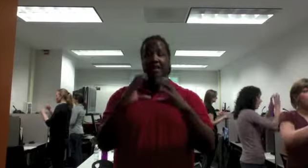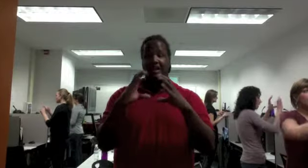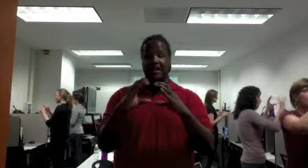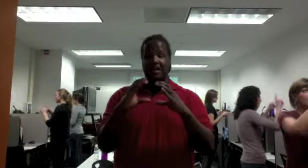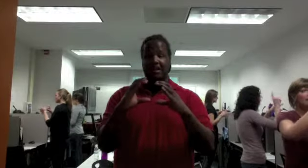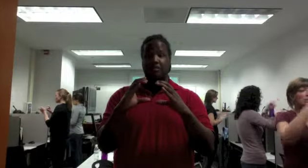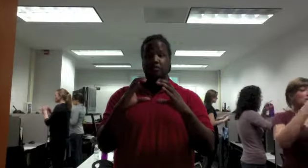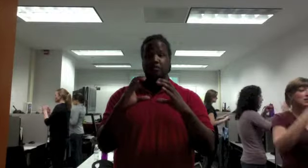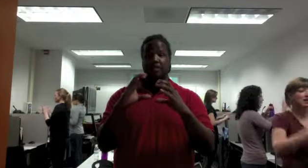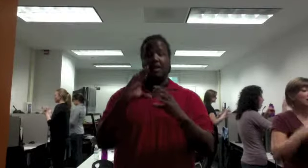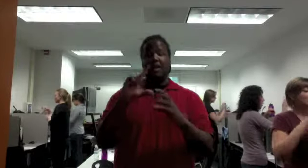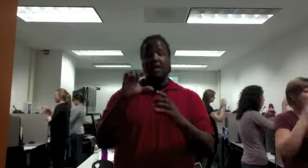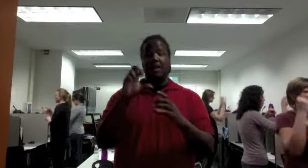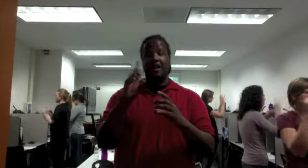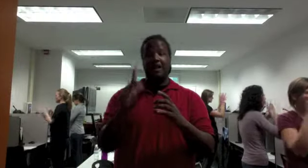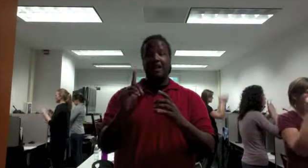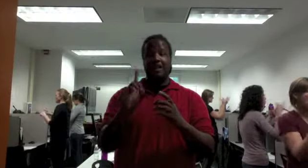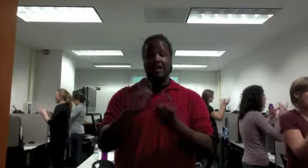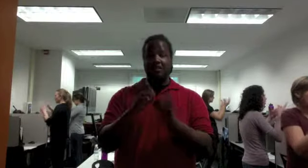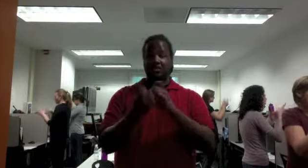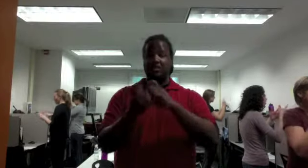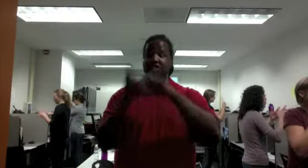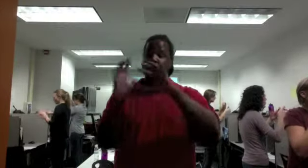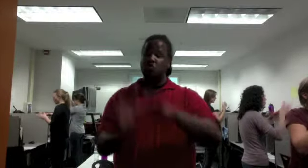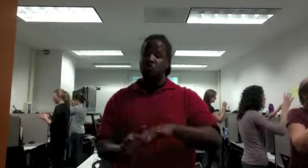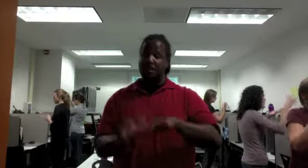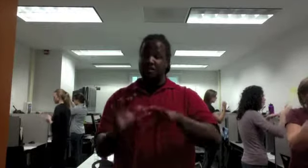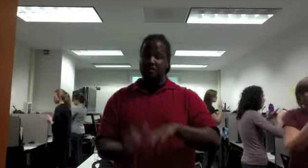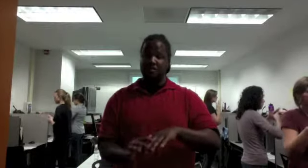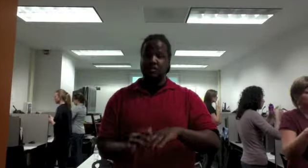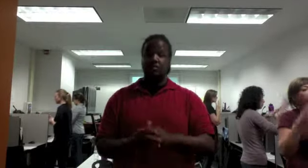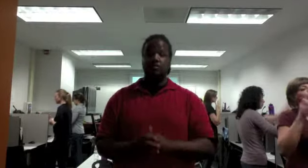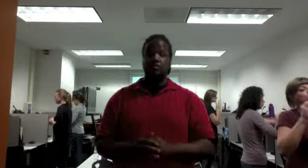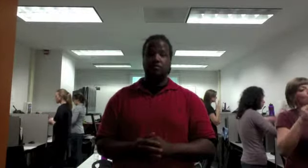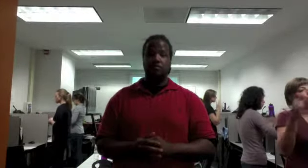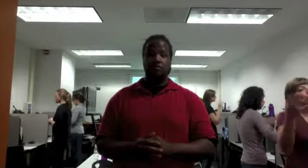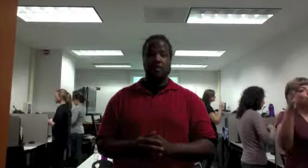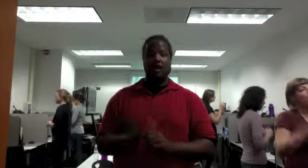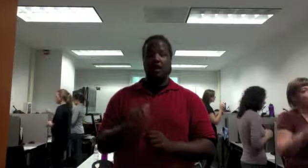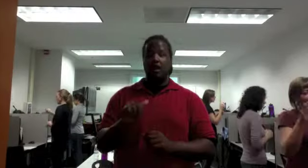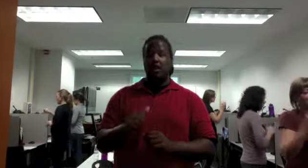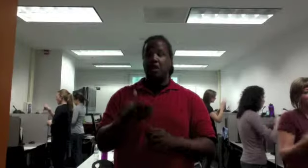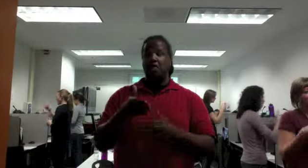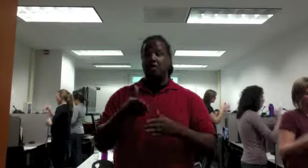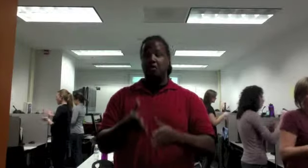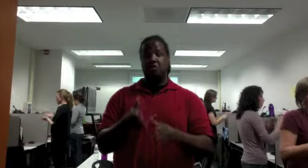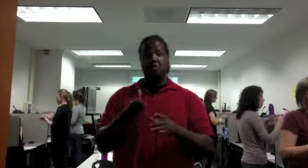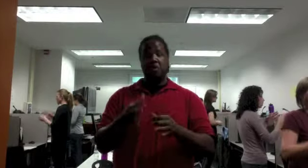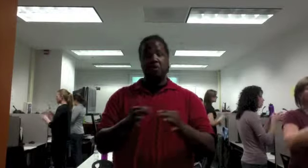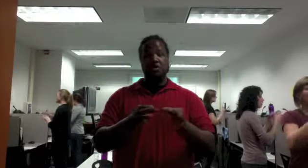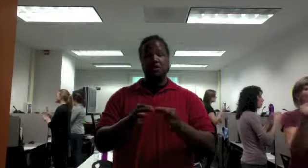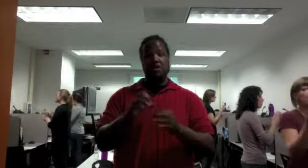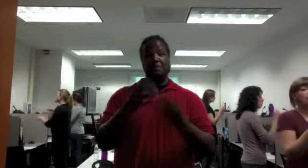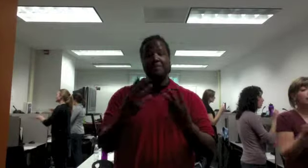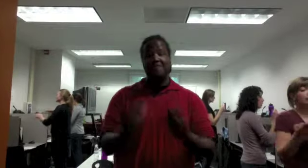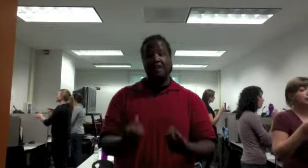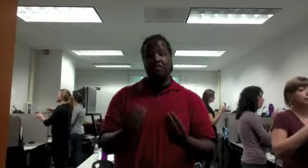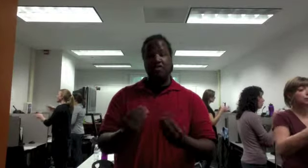a cloud can't hold as much water vapor as it used to, and then it rains. Another thing to use to describe